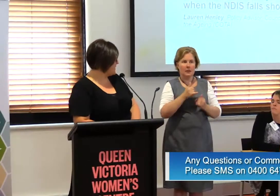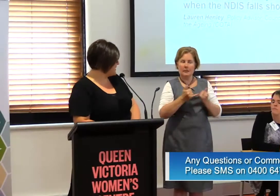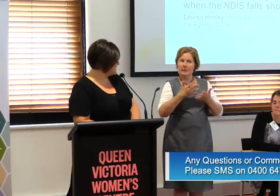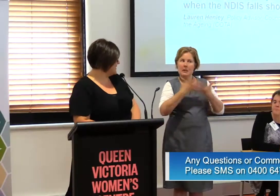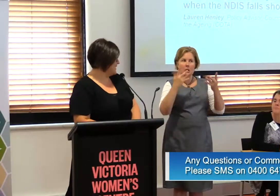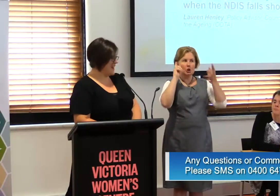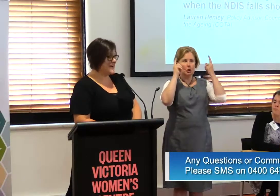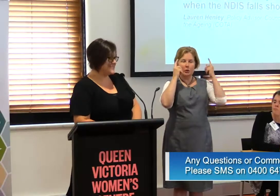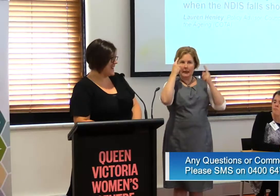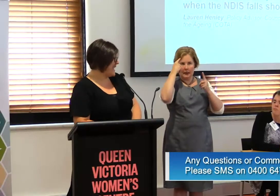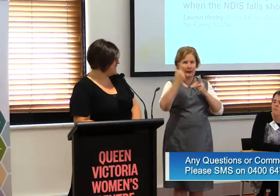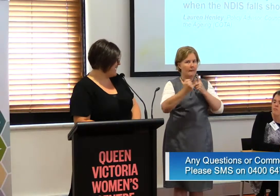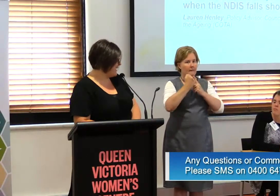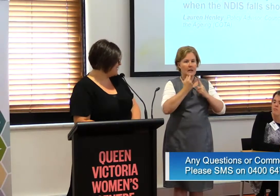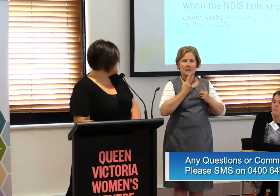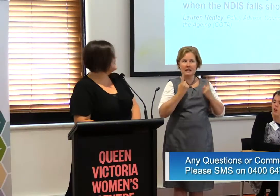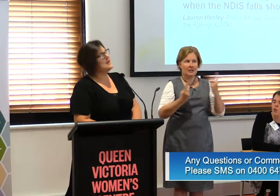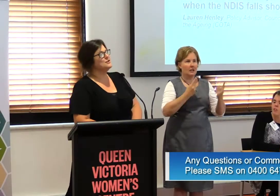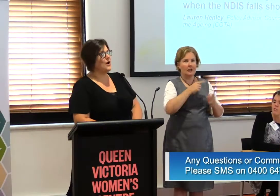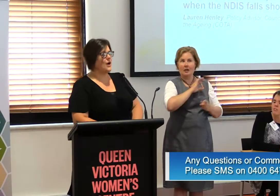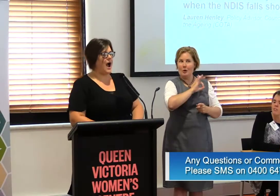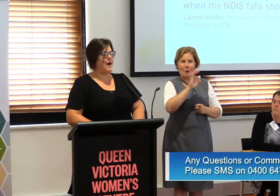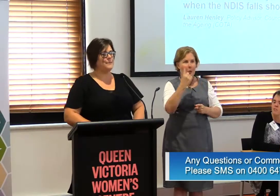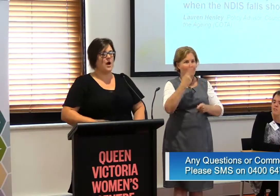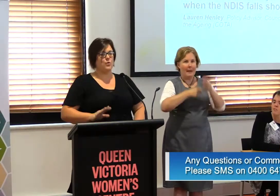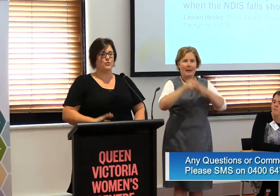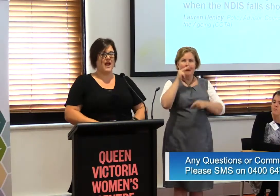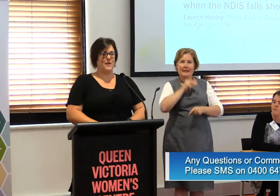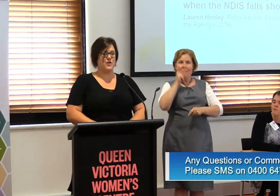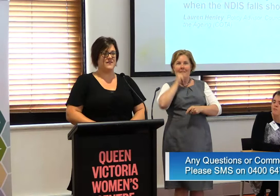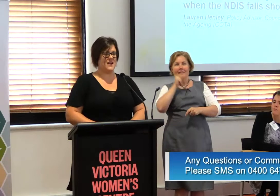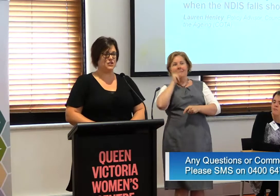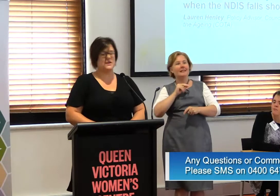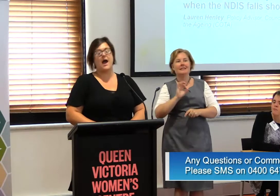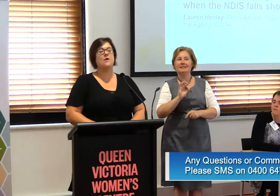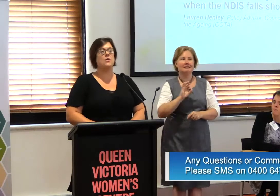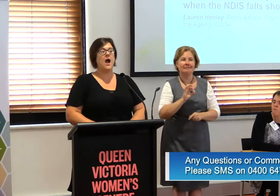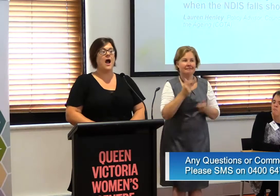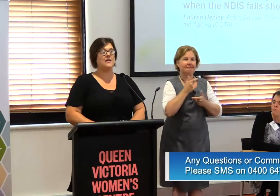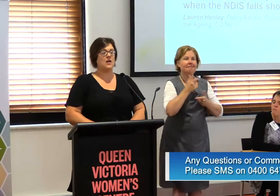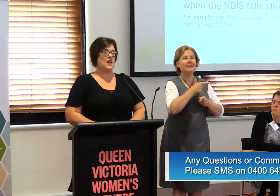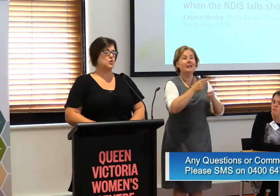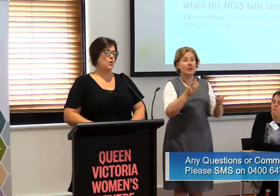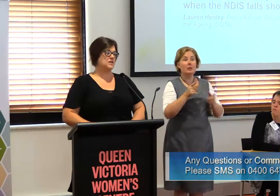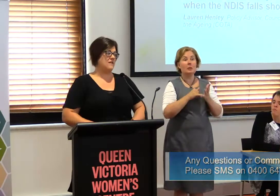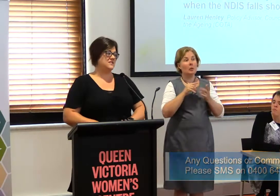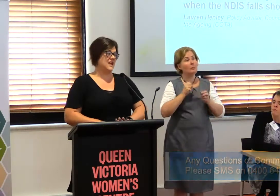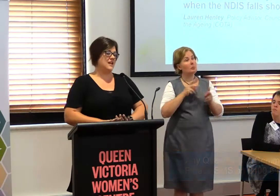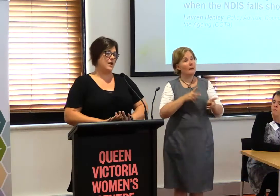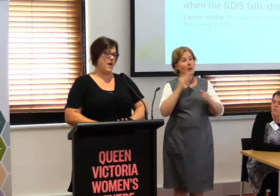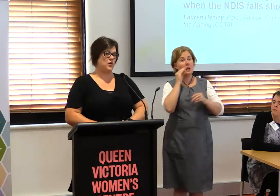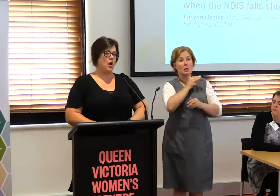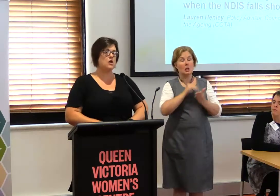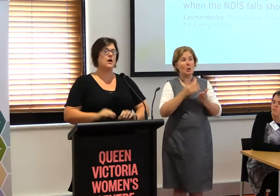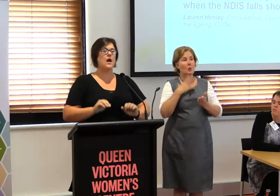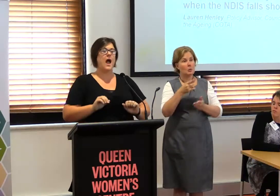one of us. None of us are getting any younger. No. So we'll take a break for lunch now, and I'd like you all to have a seat at